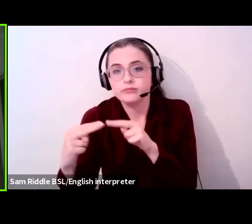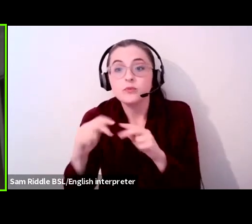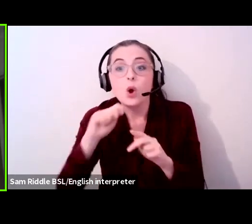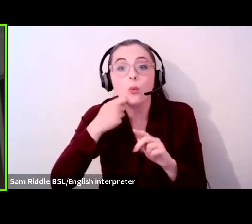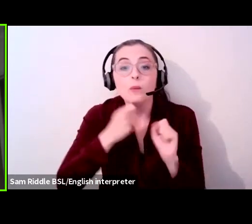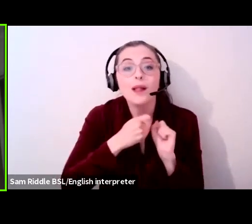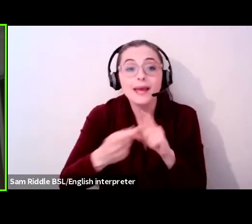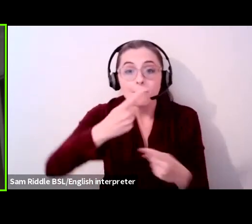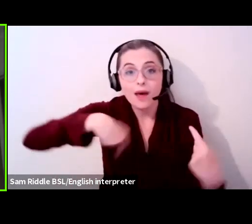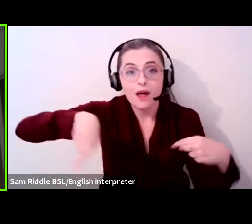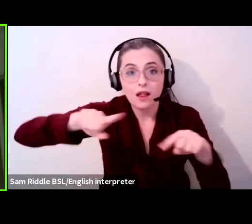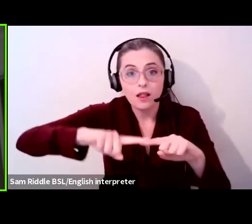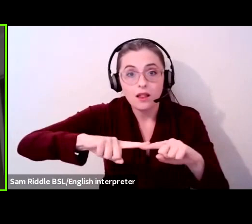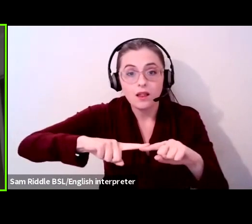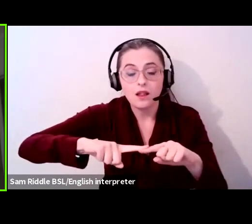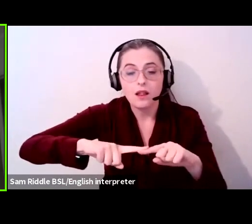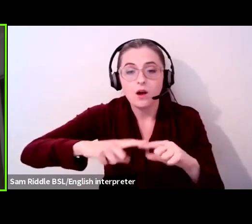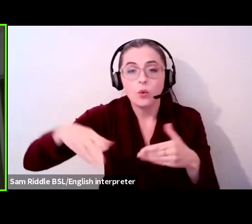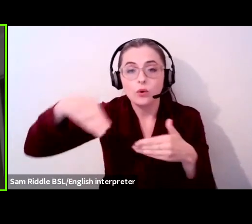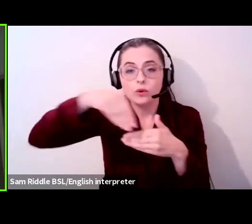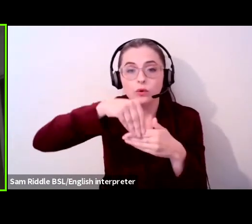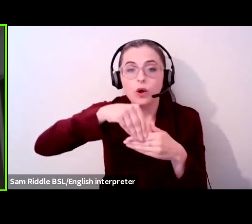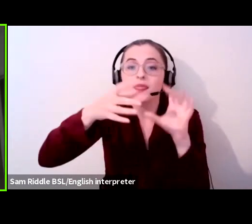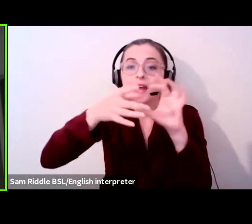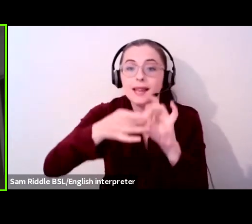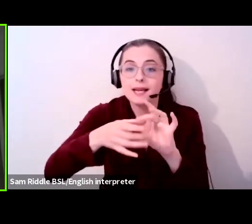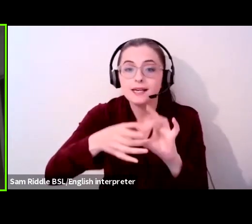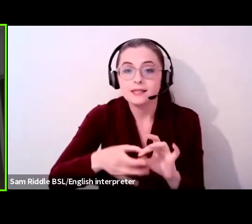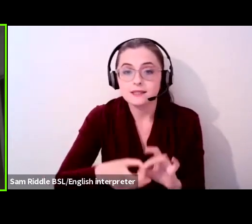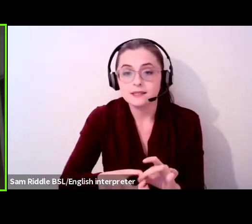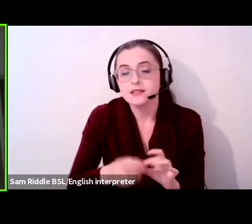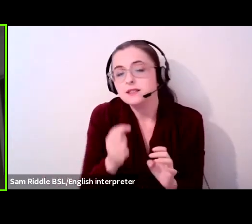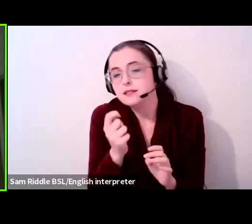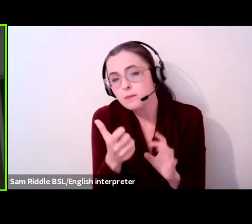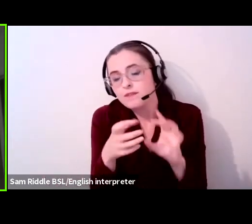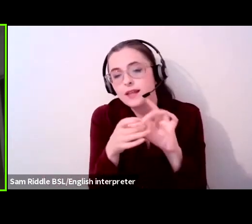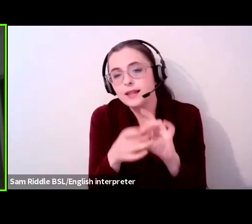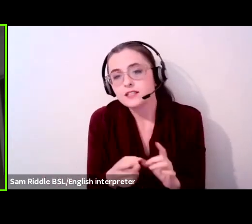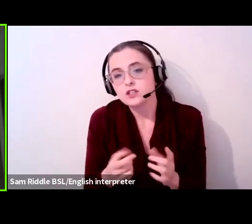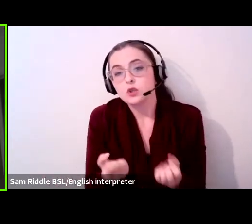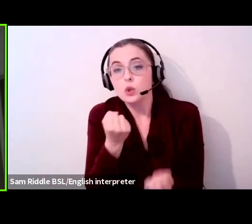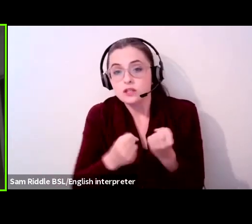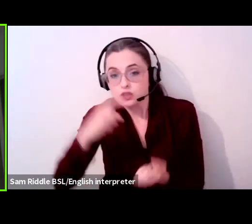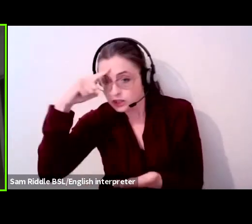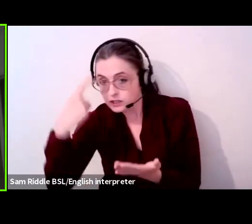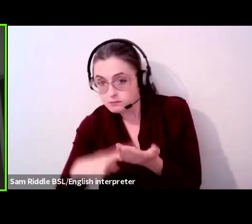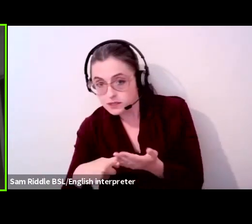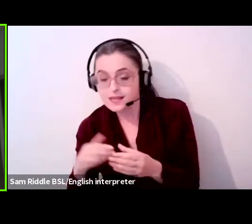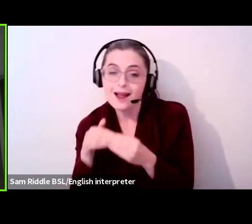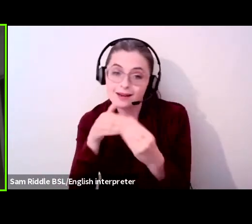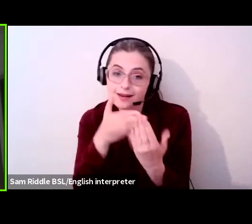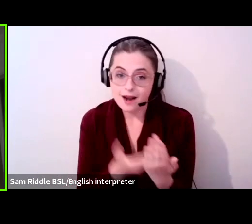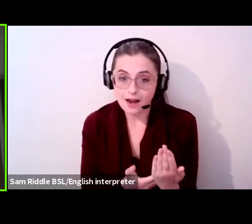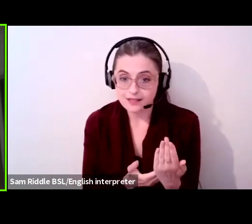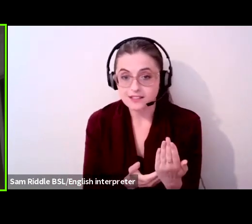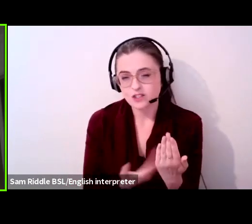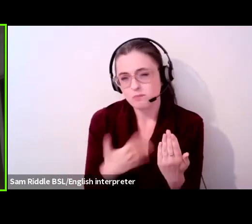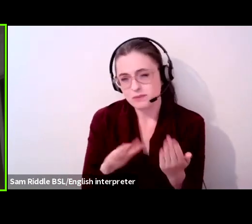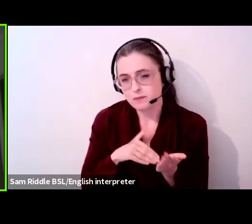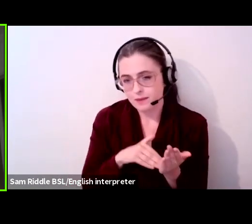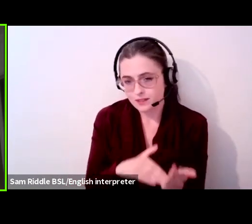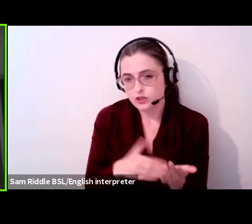email with links, some of the links to the judgment and guidance that we